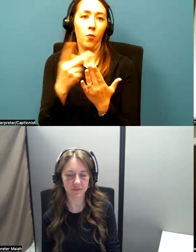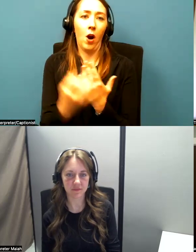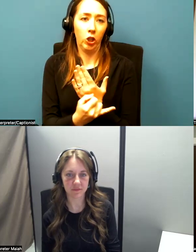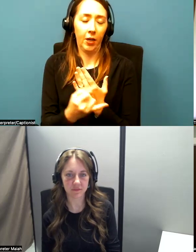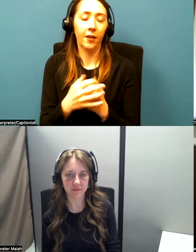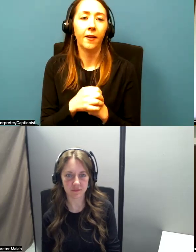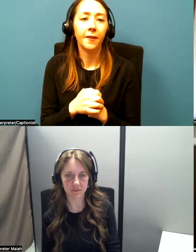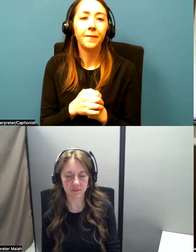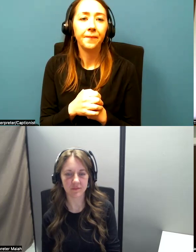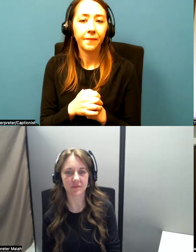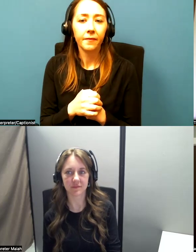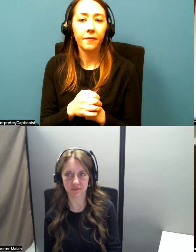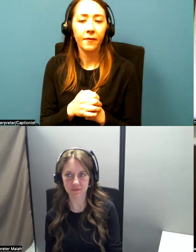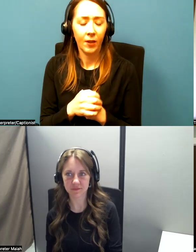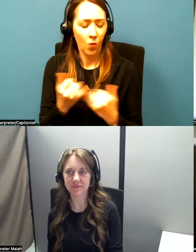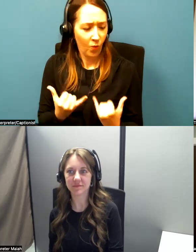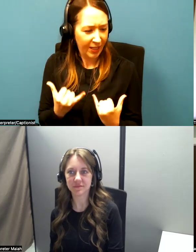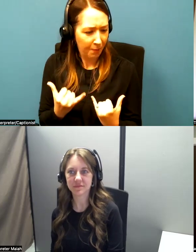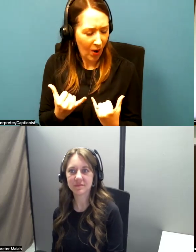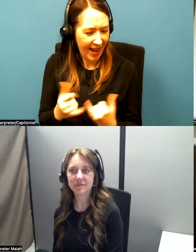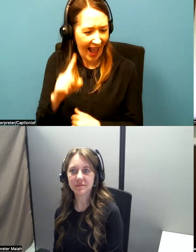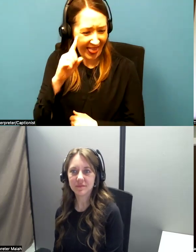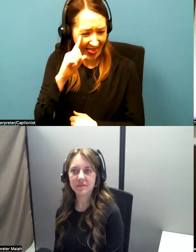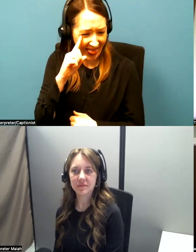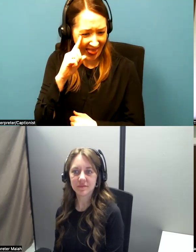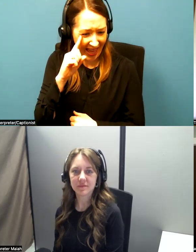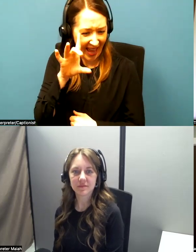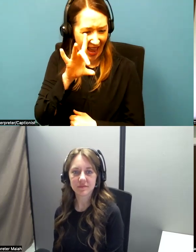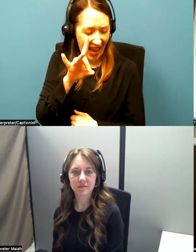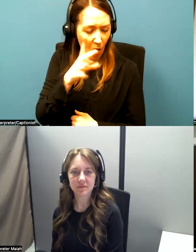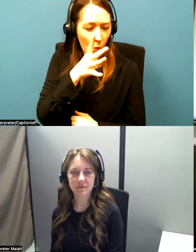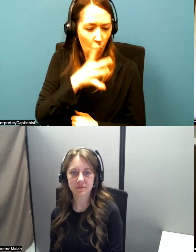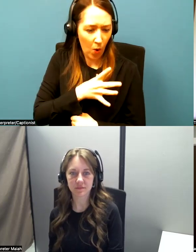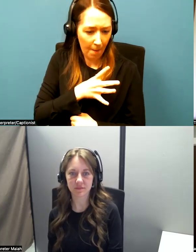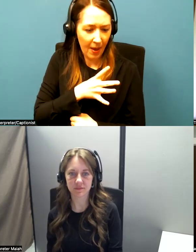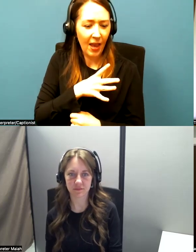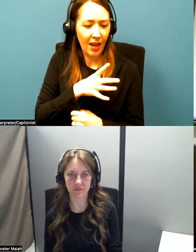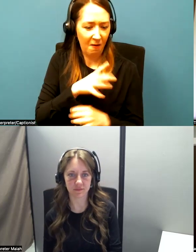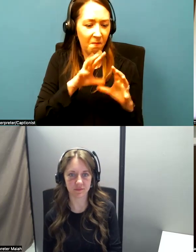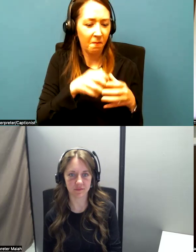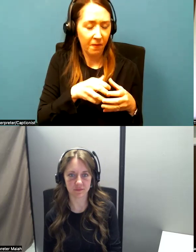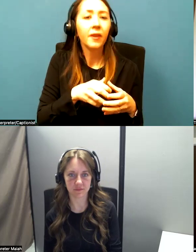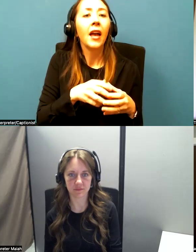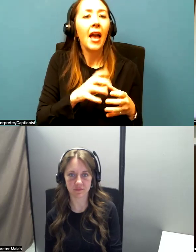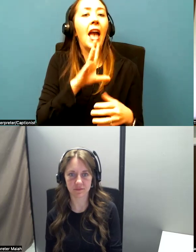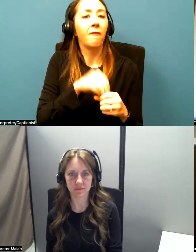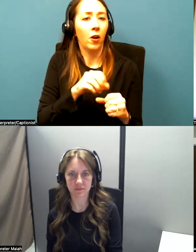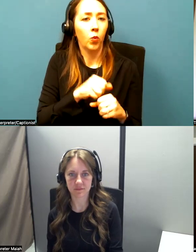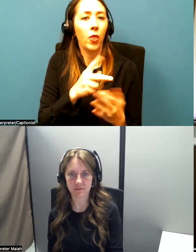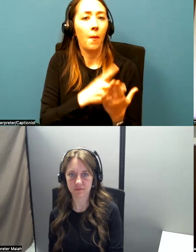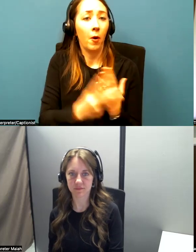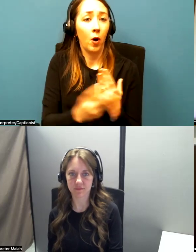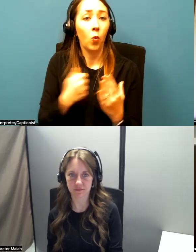have at this point, I think we have 8 women who are in the program. We opened up applications